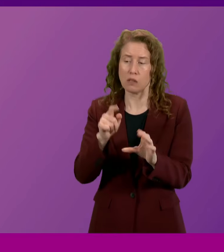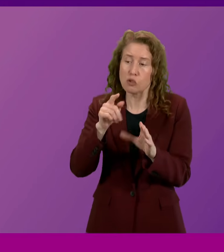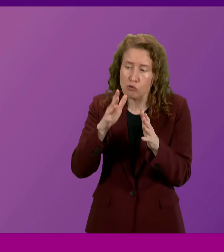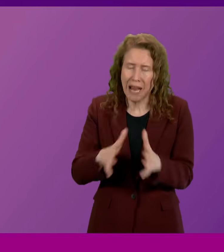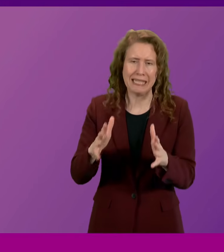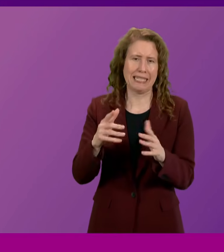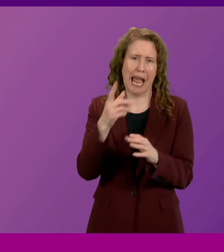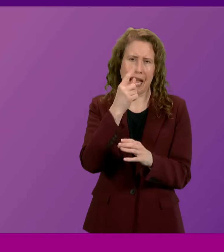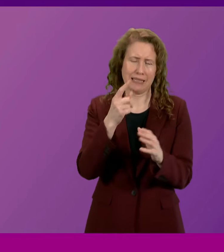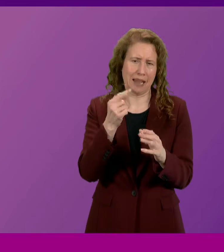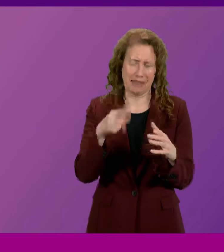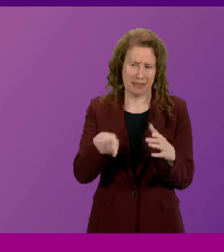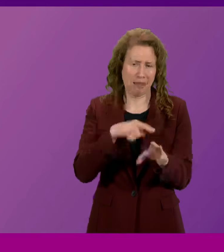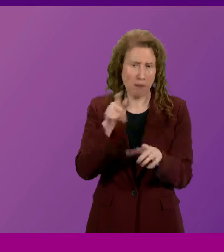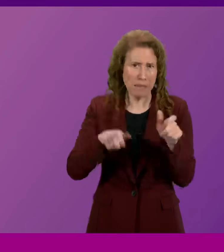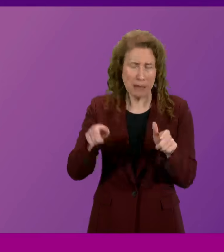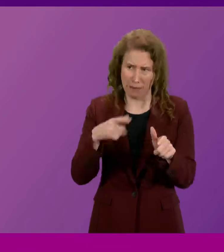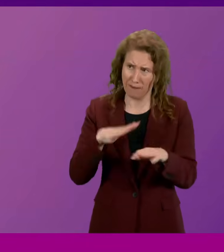people? First Minister.